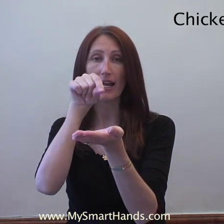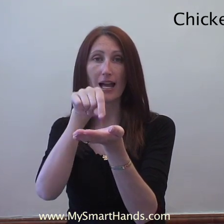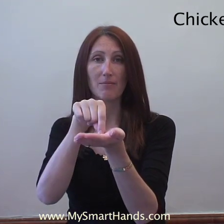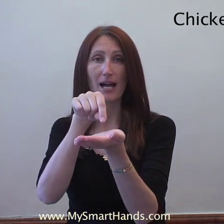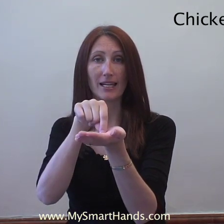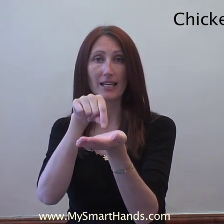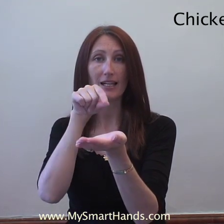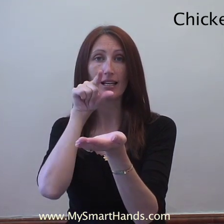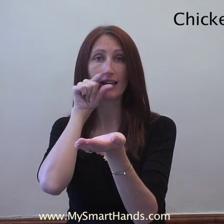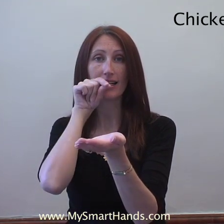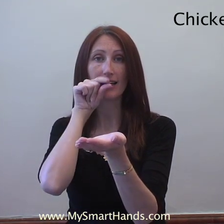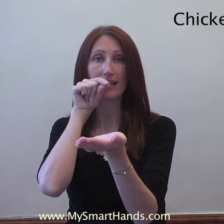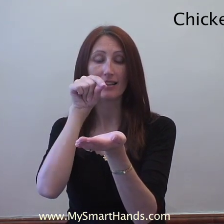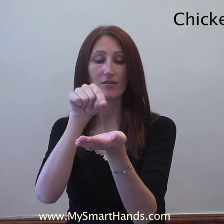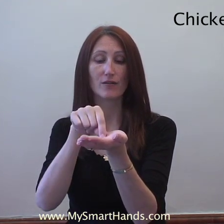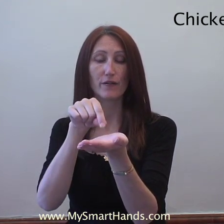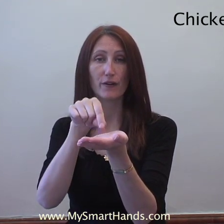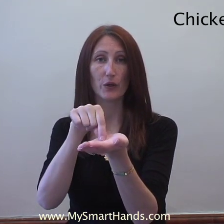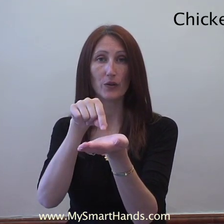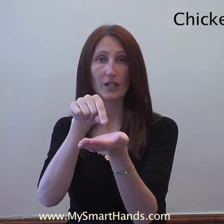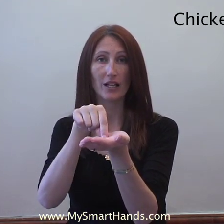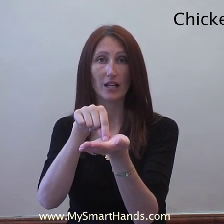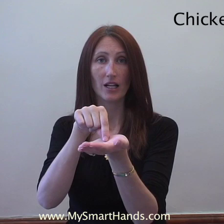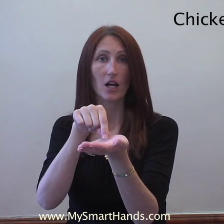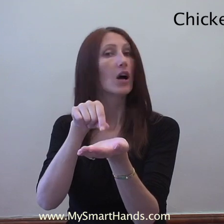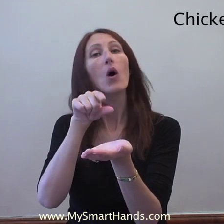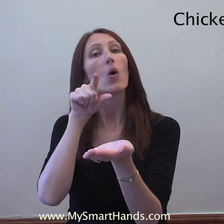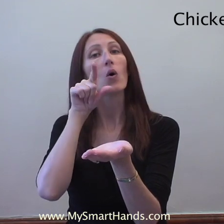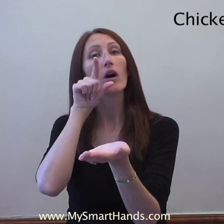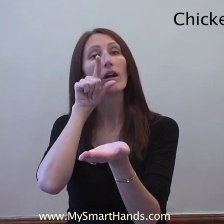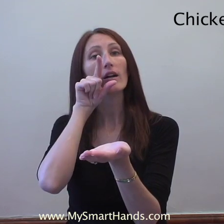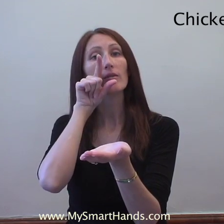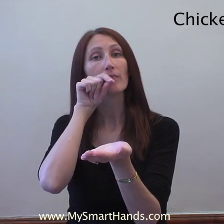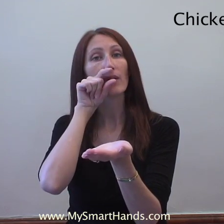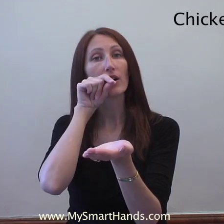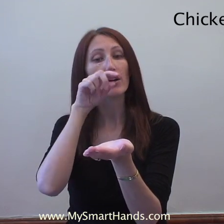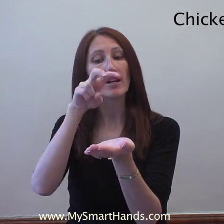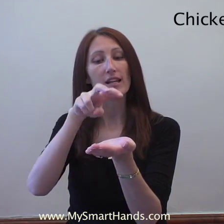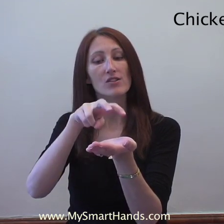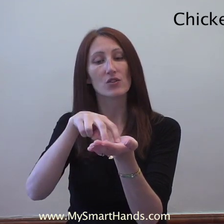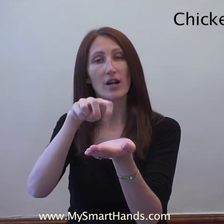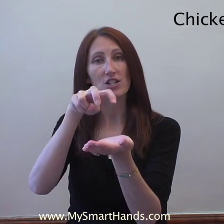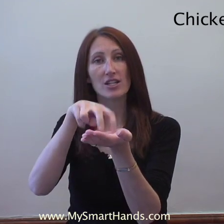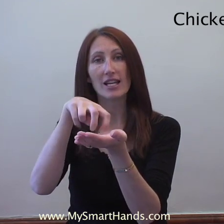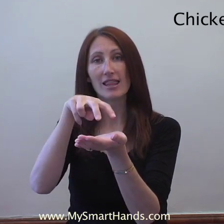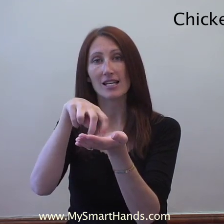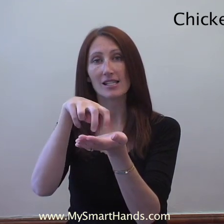and pecking for food or bird and scratching like this